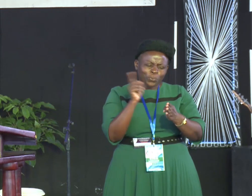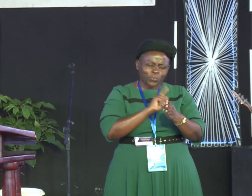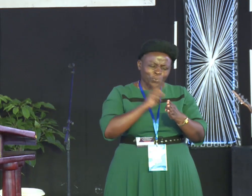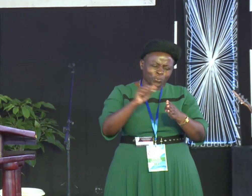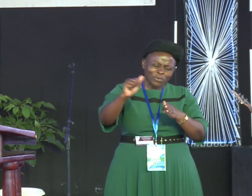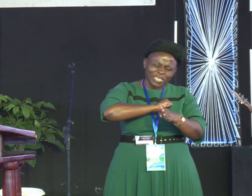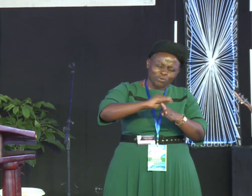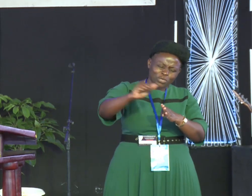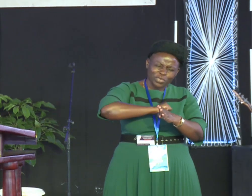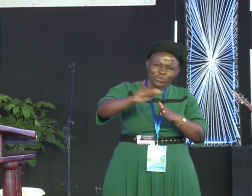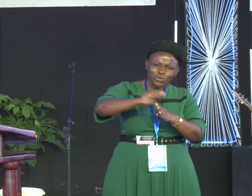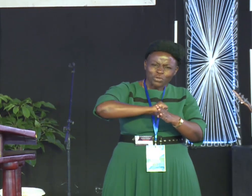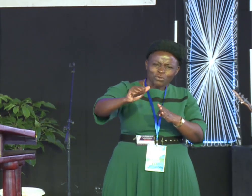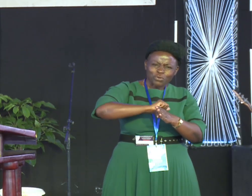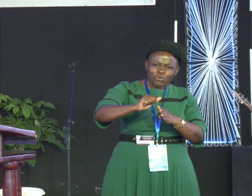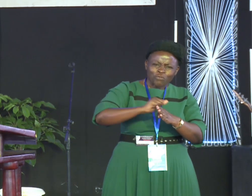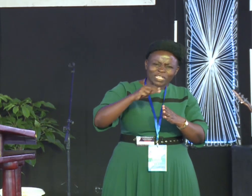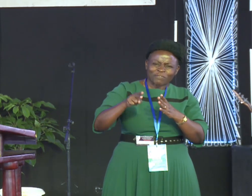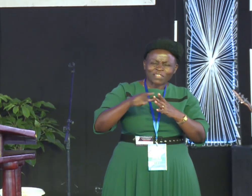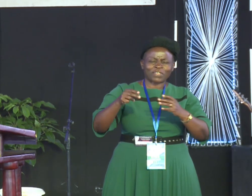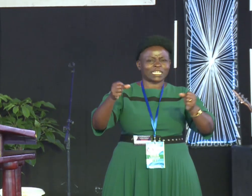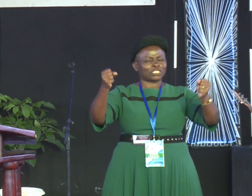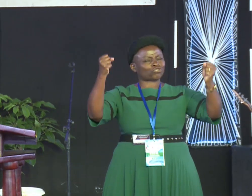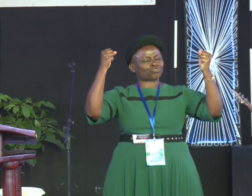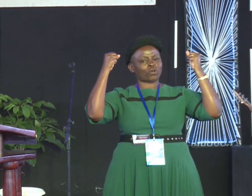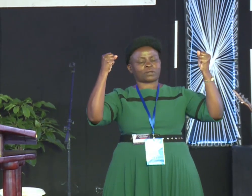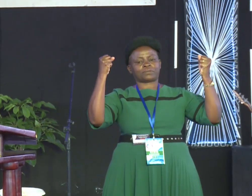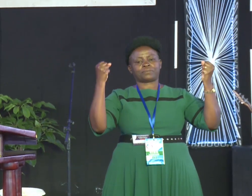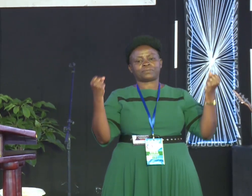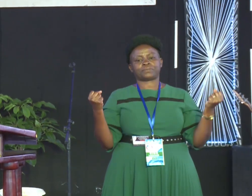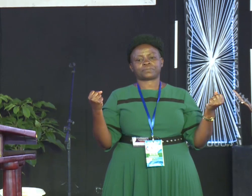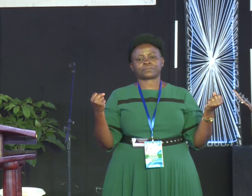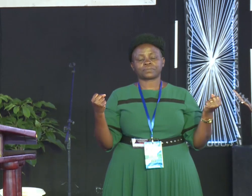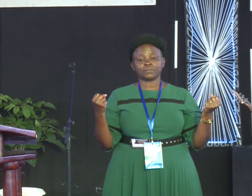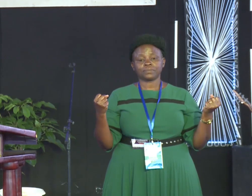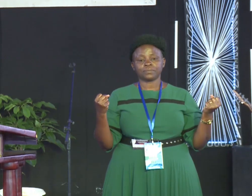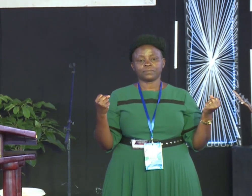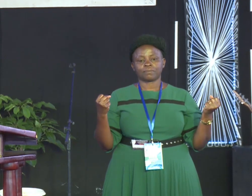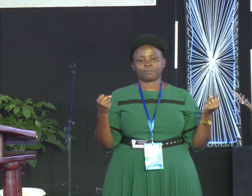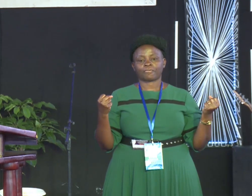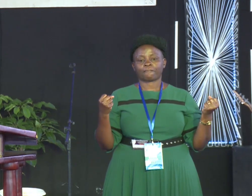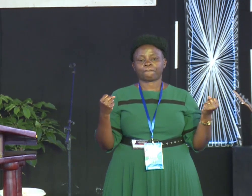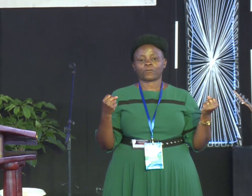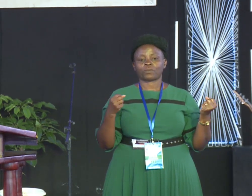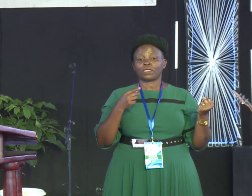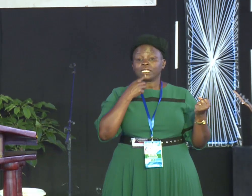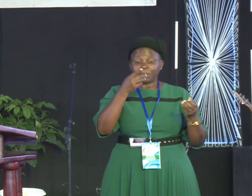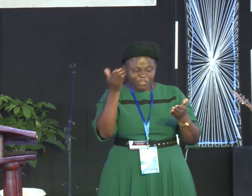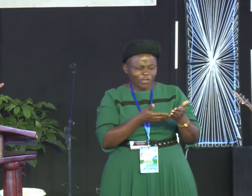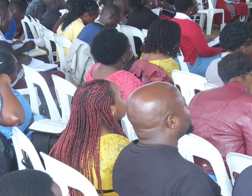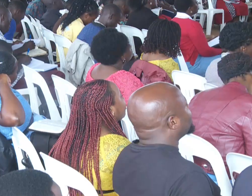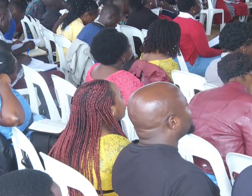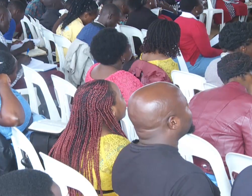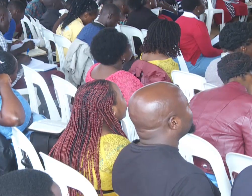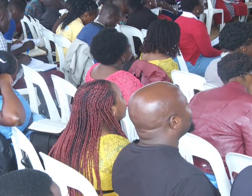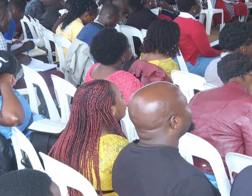bw'ogamba nuclear saawa eno. That two-edged sword was the greatest weapon at the moment. Ng'era abeera nakyabeera